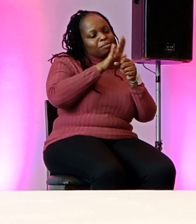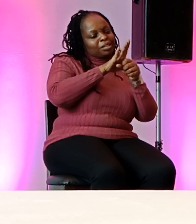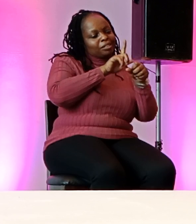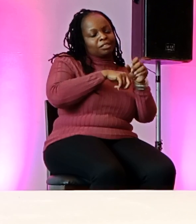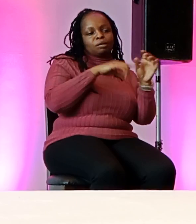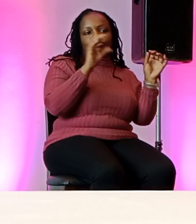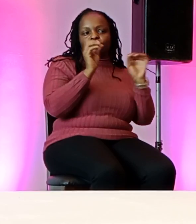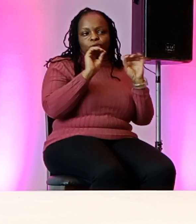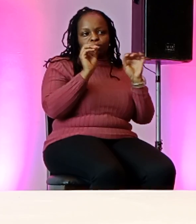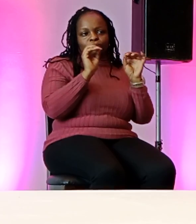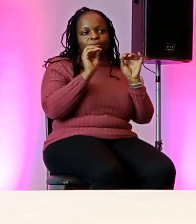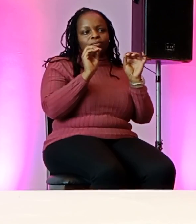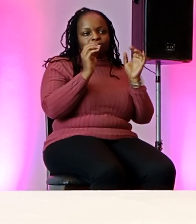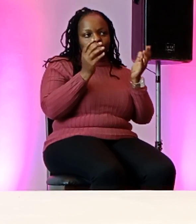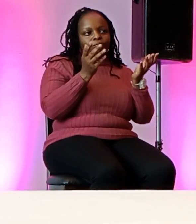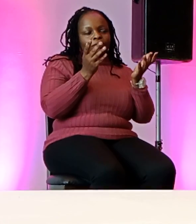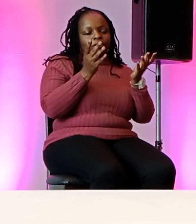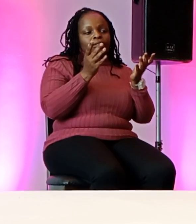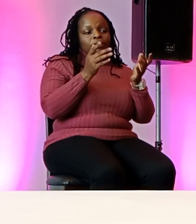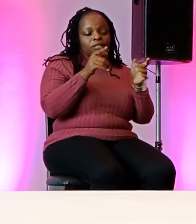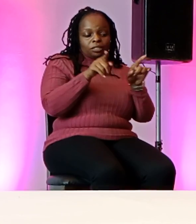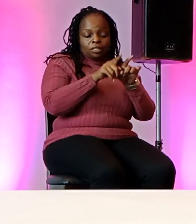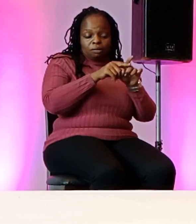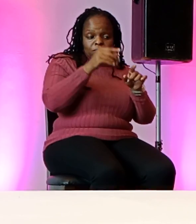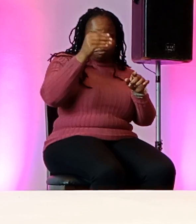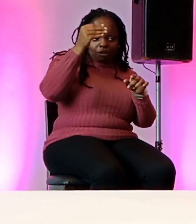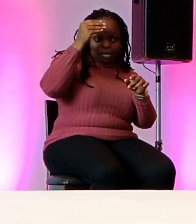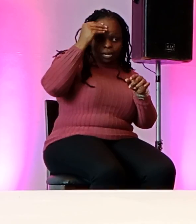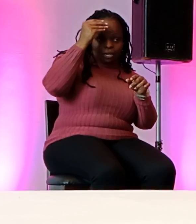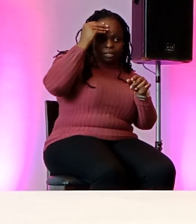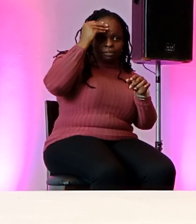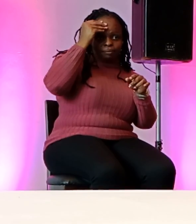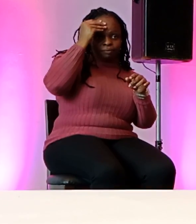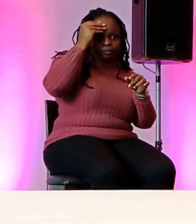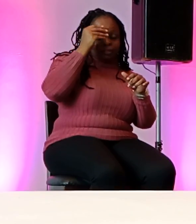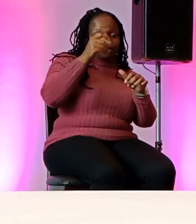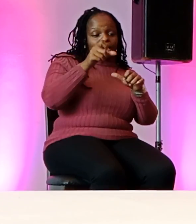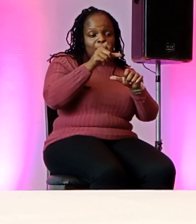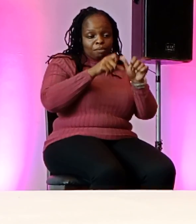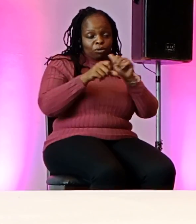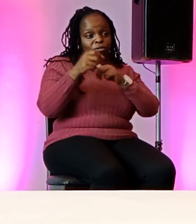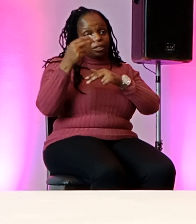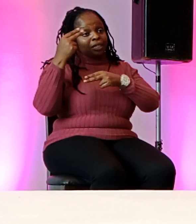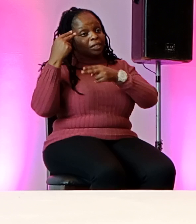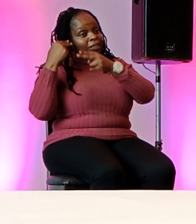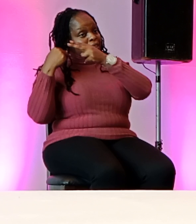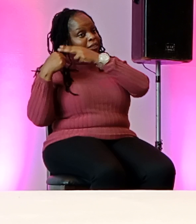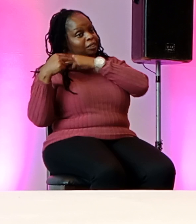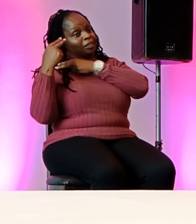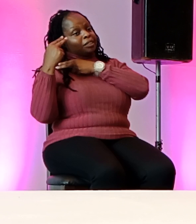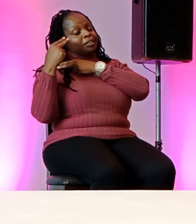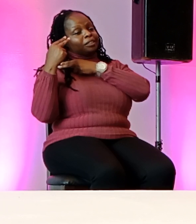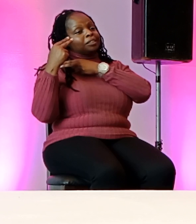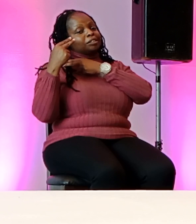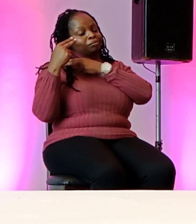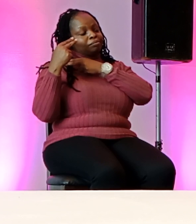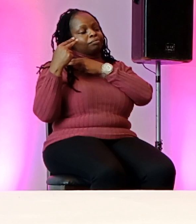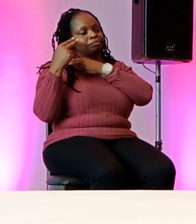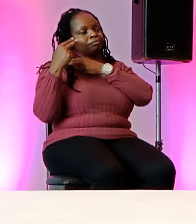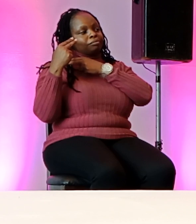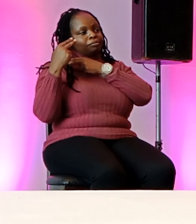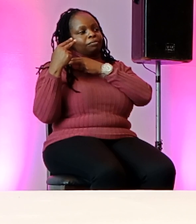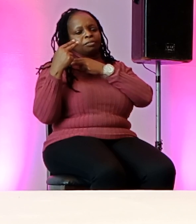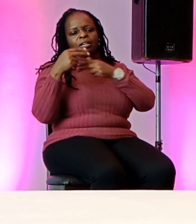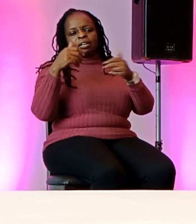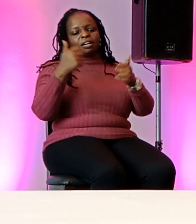or immortalized. We learn of history, his story.